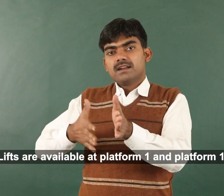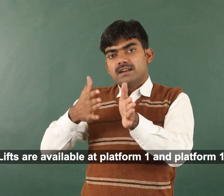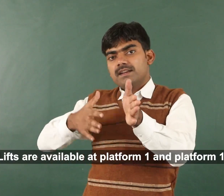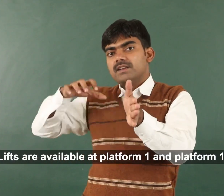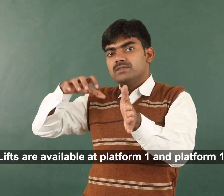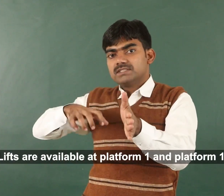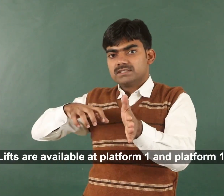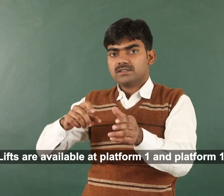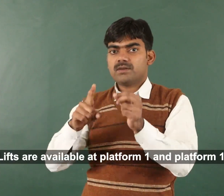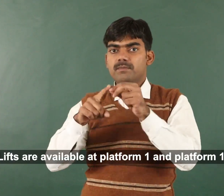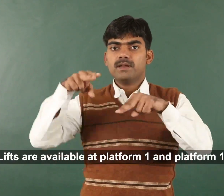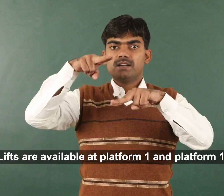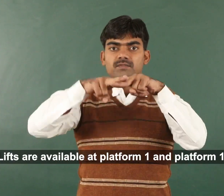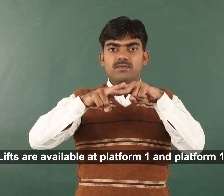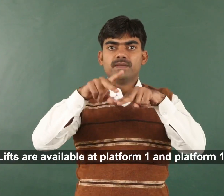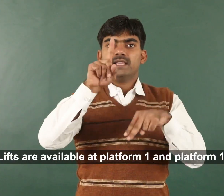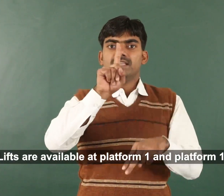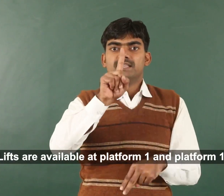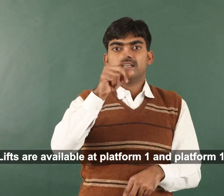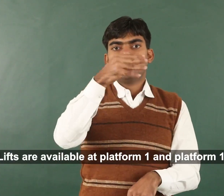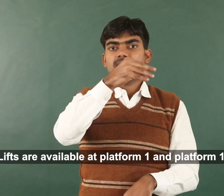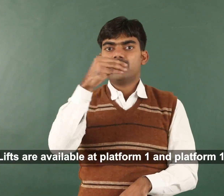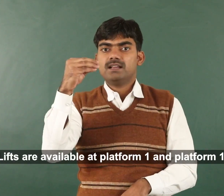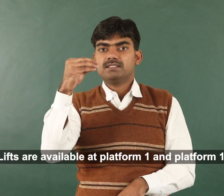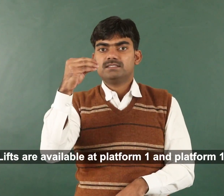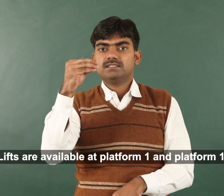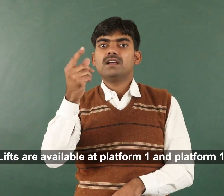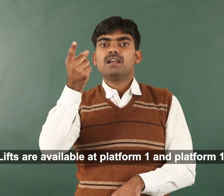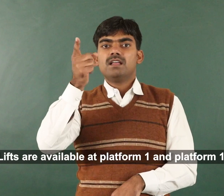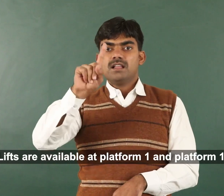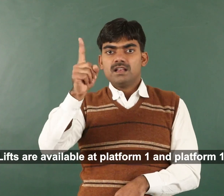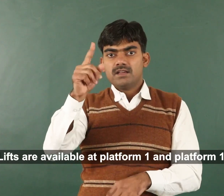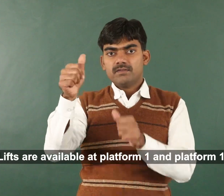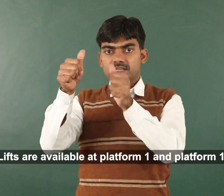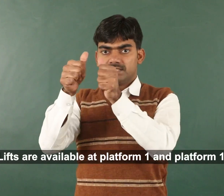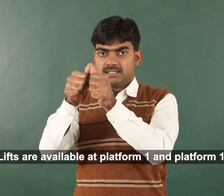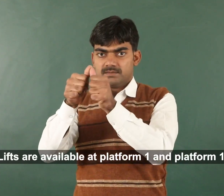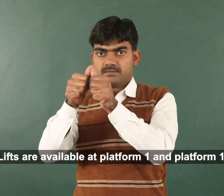Lifts are available at platform number 1 and platform 11A.